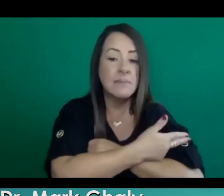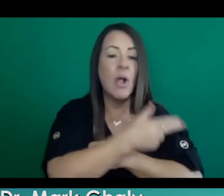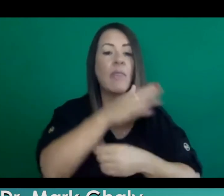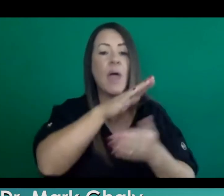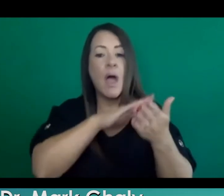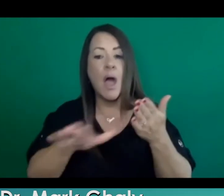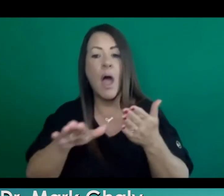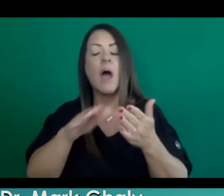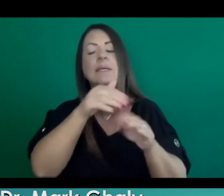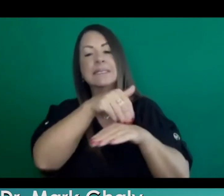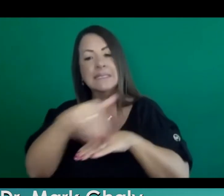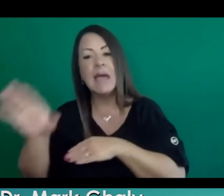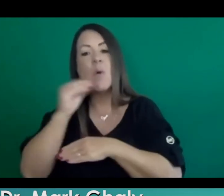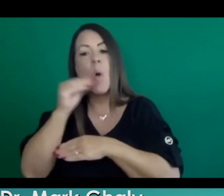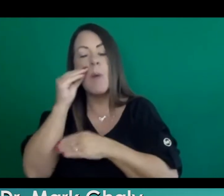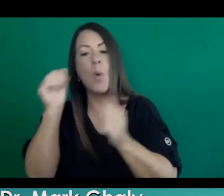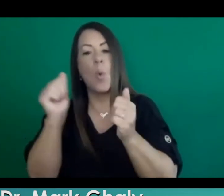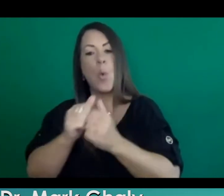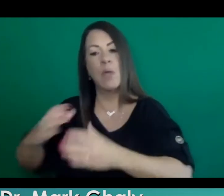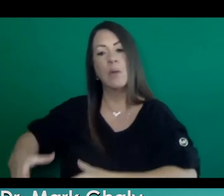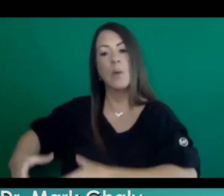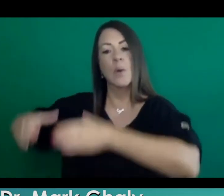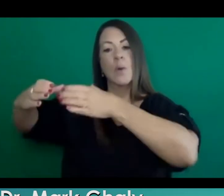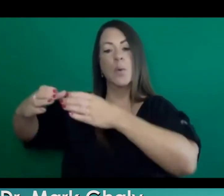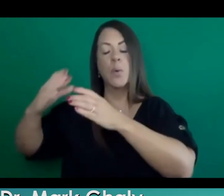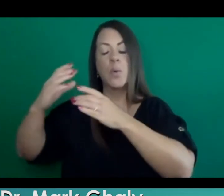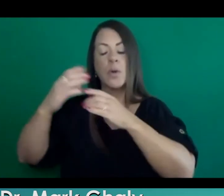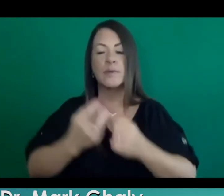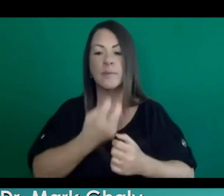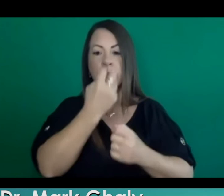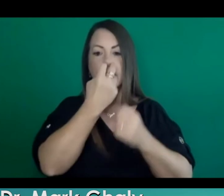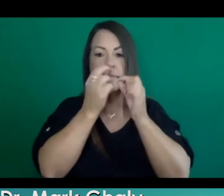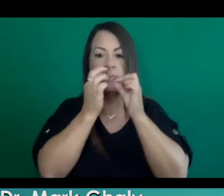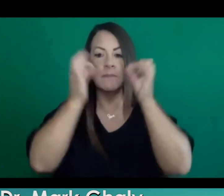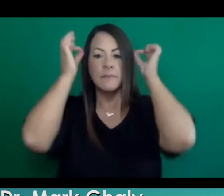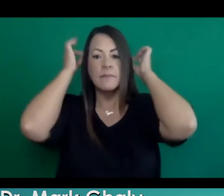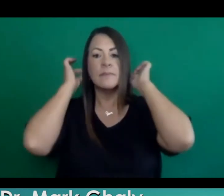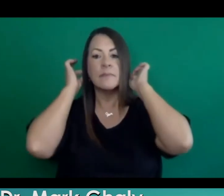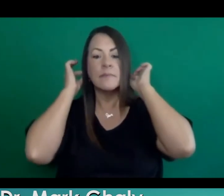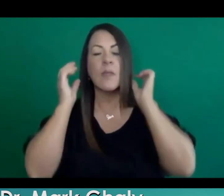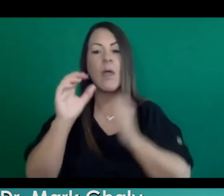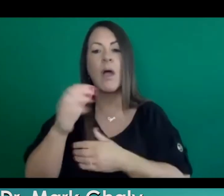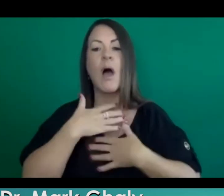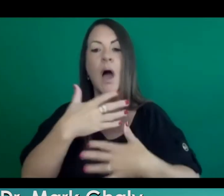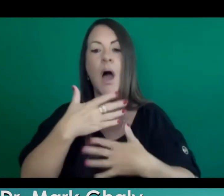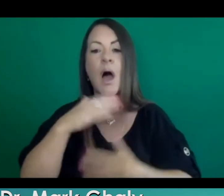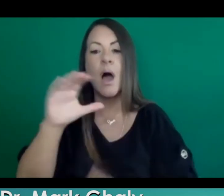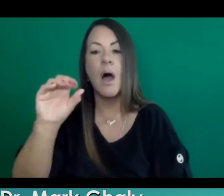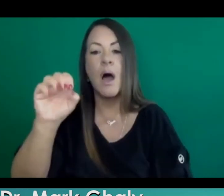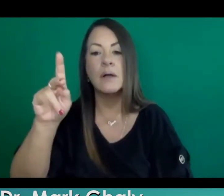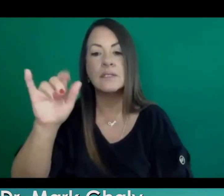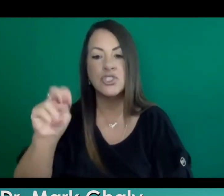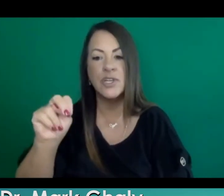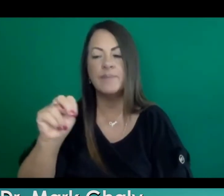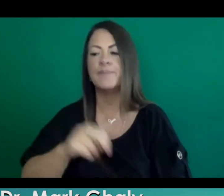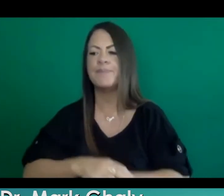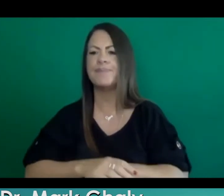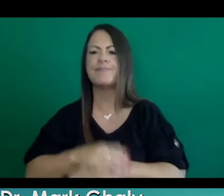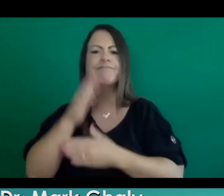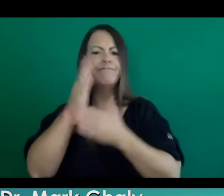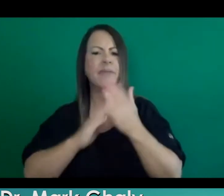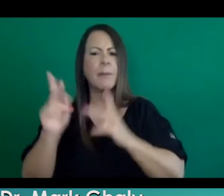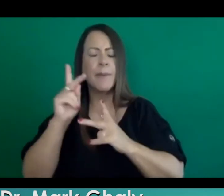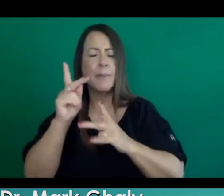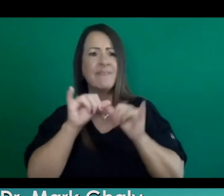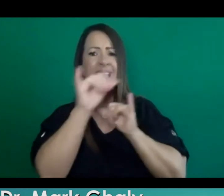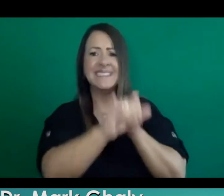capacity in the hospitals, but also reducing someone's risk of getting a different infection while they're in a hospital, which is not uncommon.